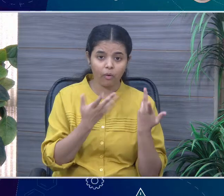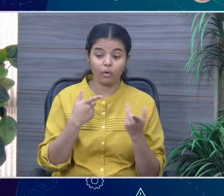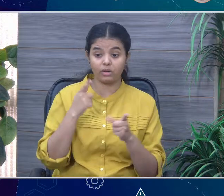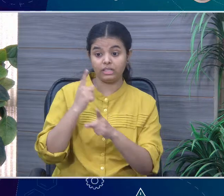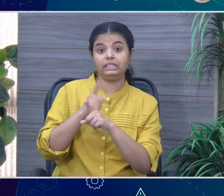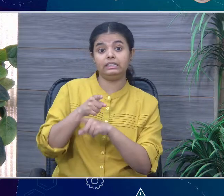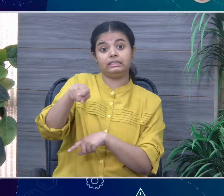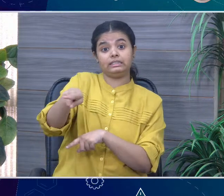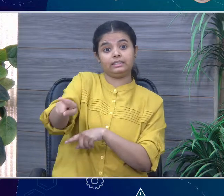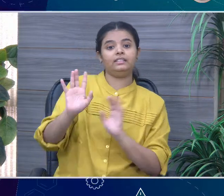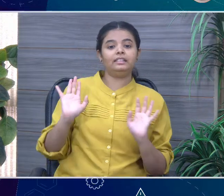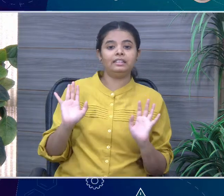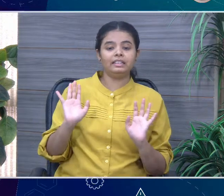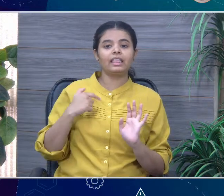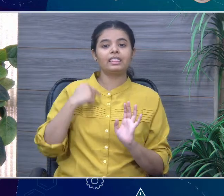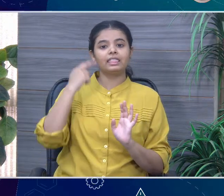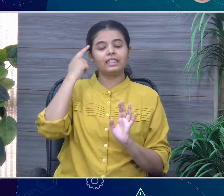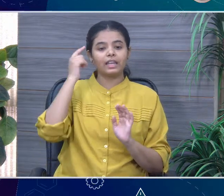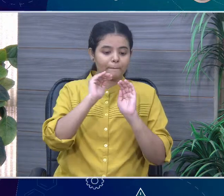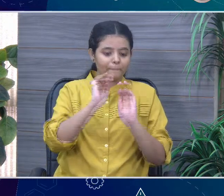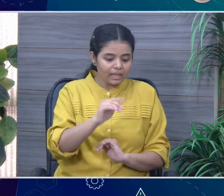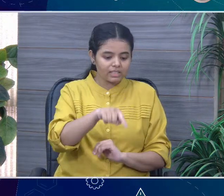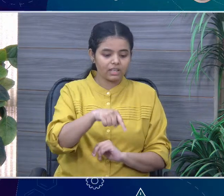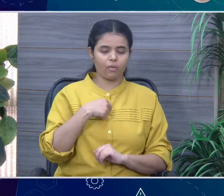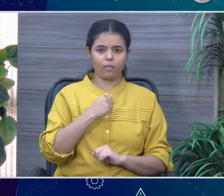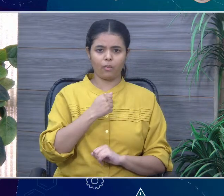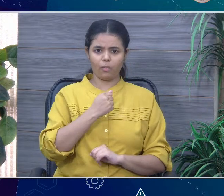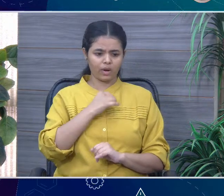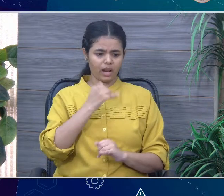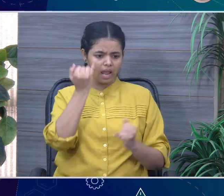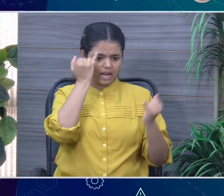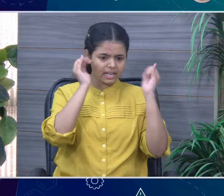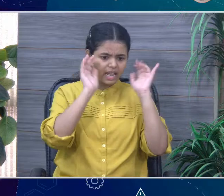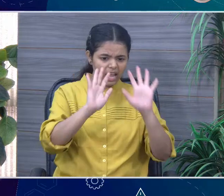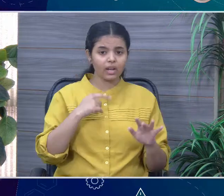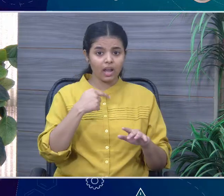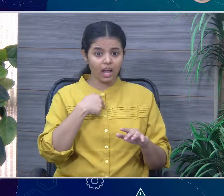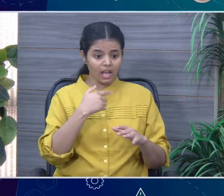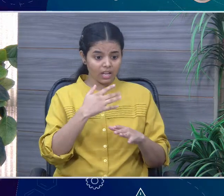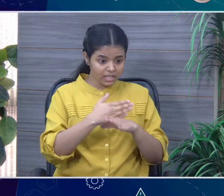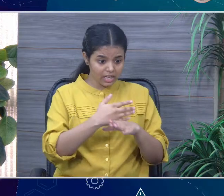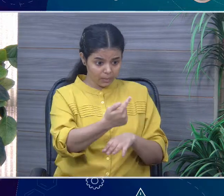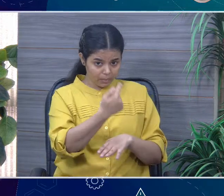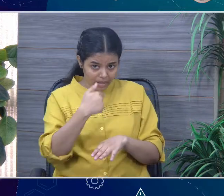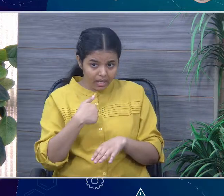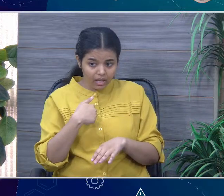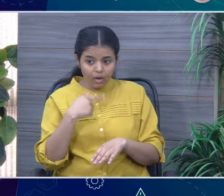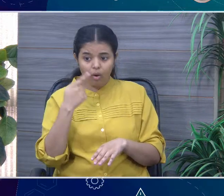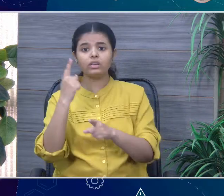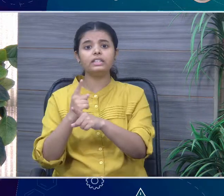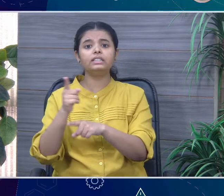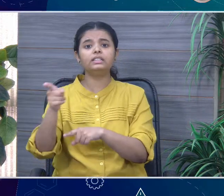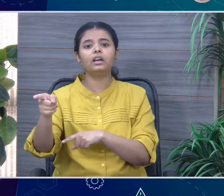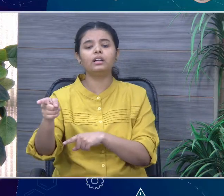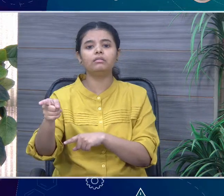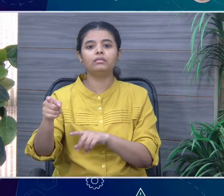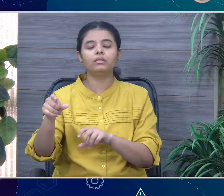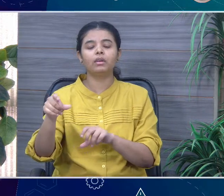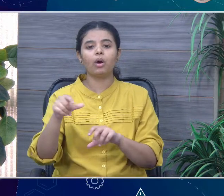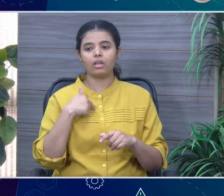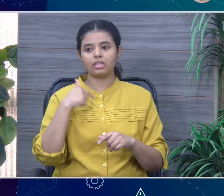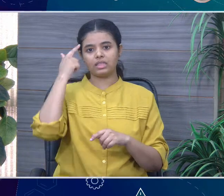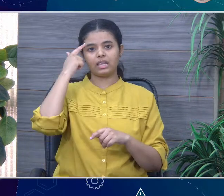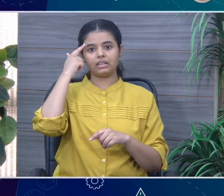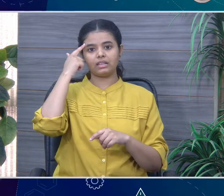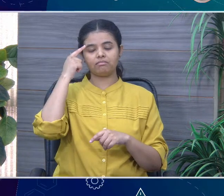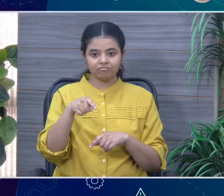to look after and to listen to my child's ideas, and I am transferring that responsibility to another child? Or